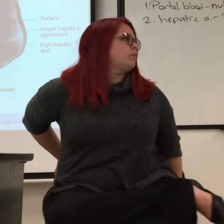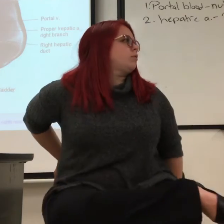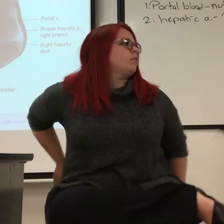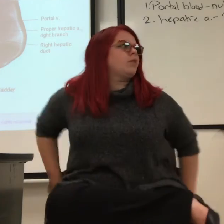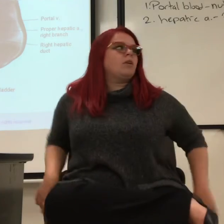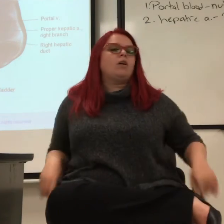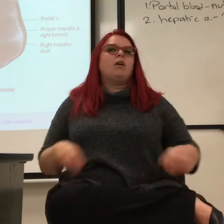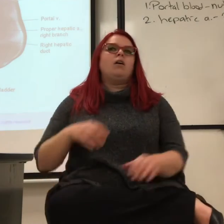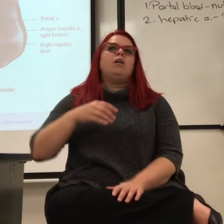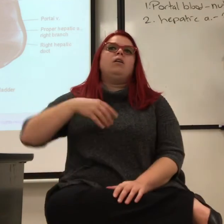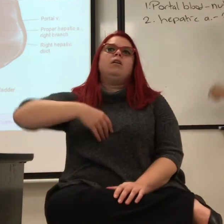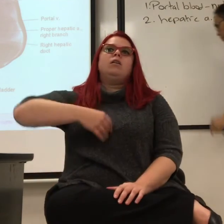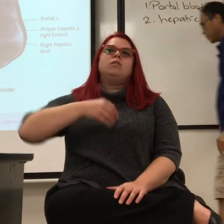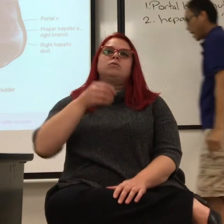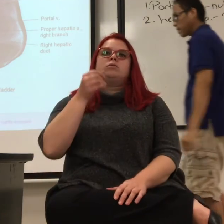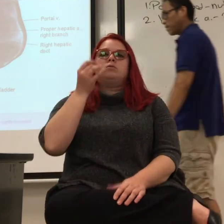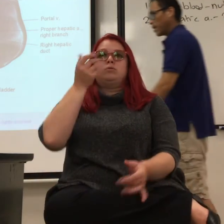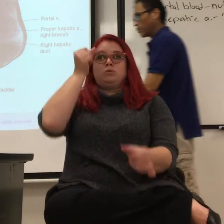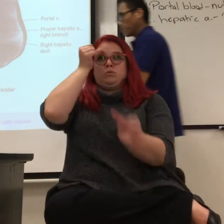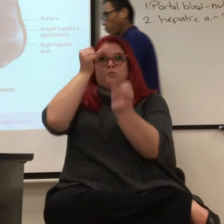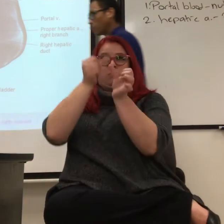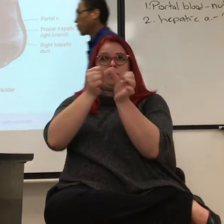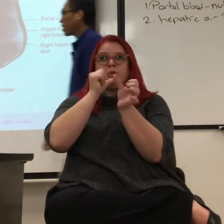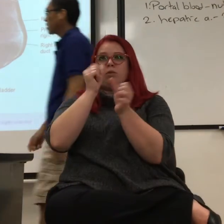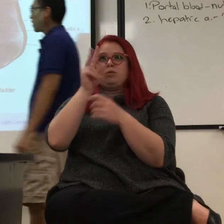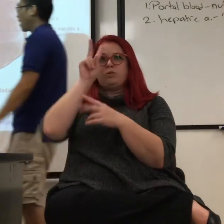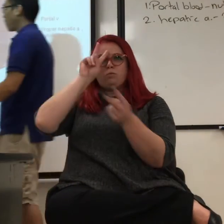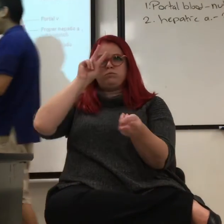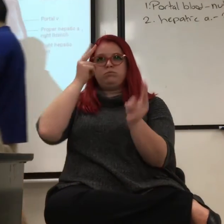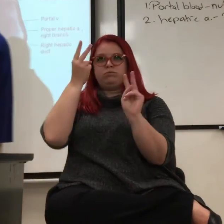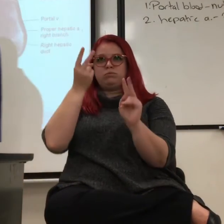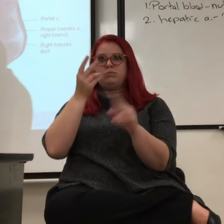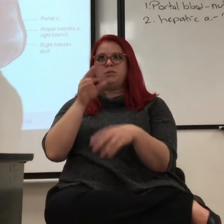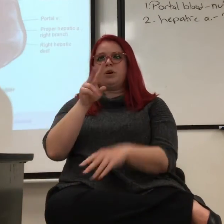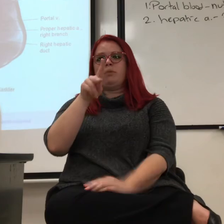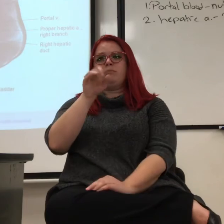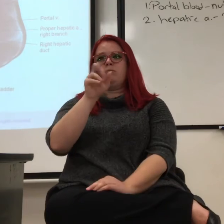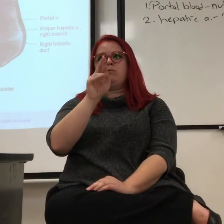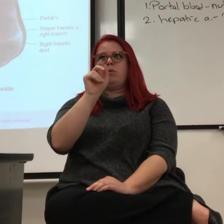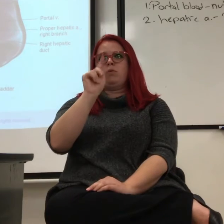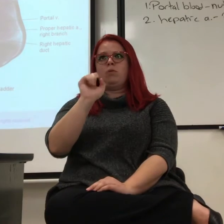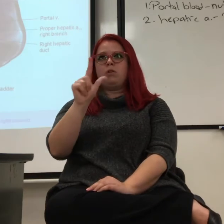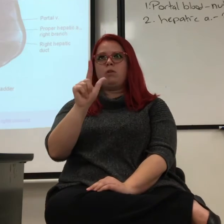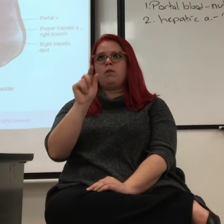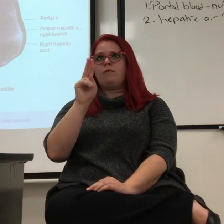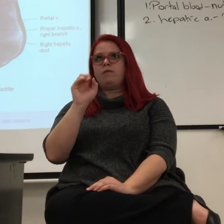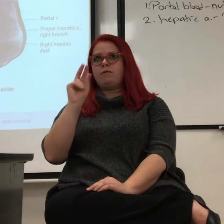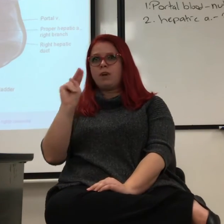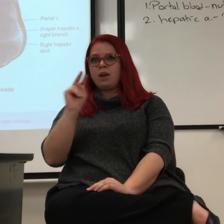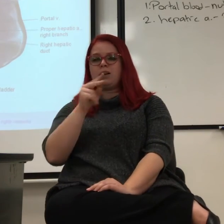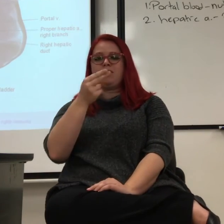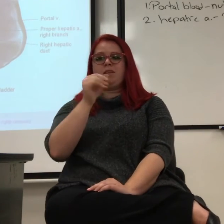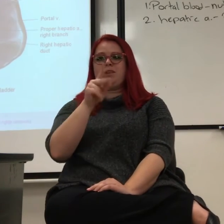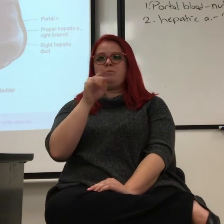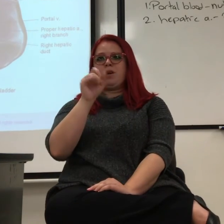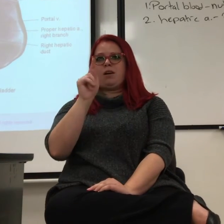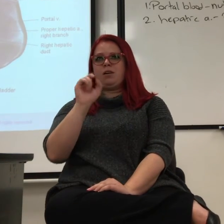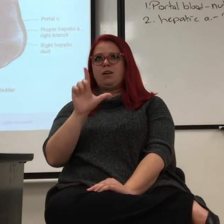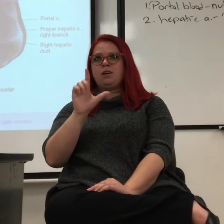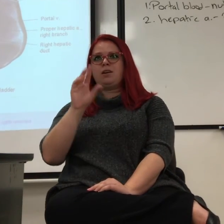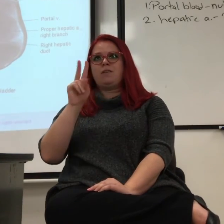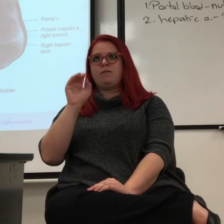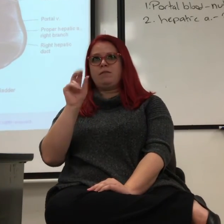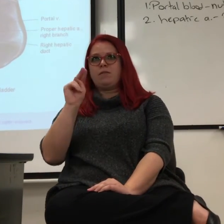Note to yourself, don't confuse hepatic vein with portal vein. They have opposite functions. The portal vein delivers blood.